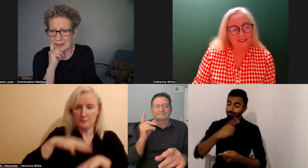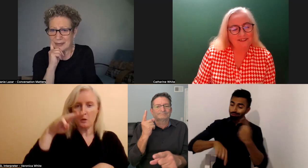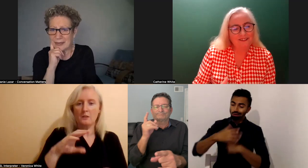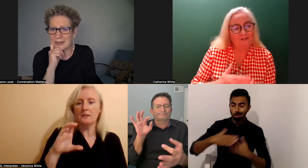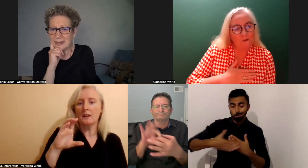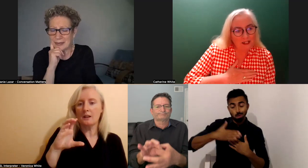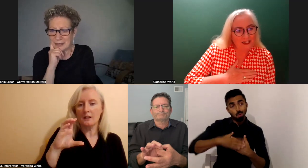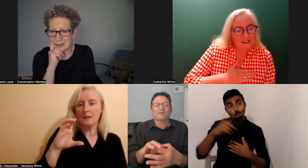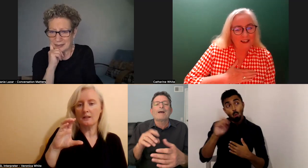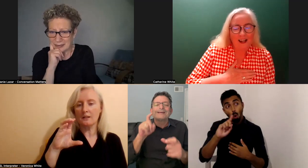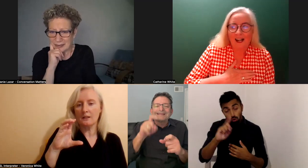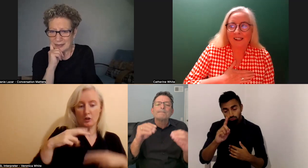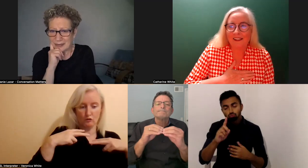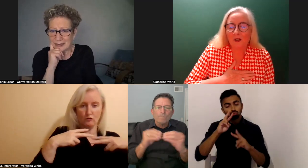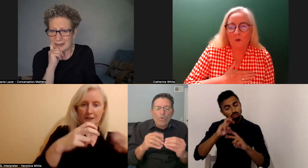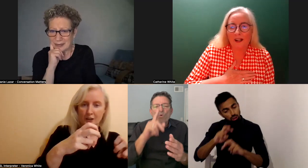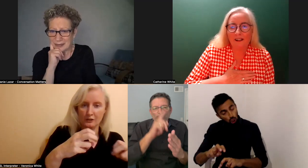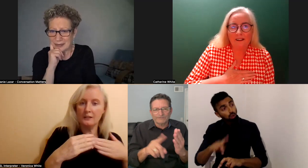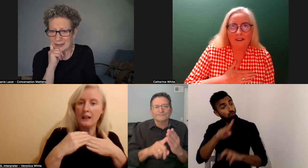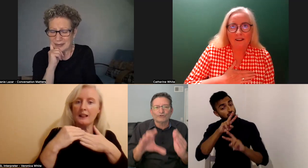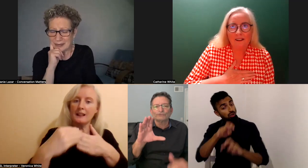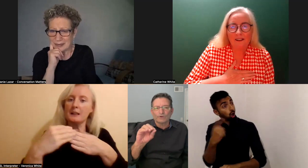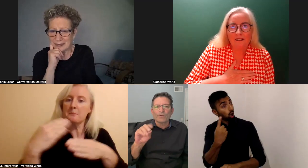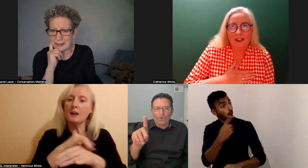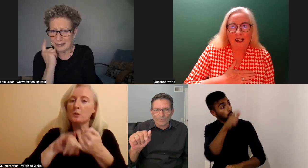research done. For me, I think when